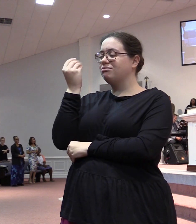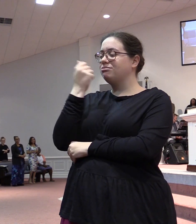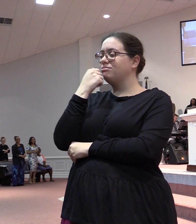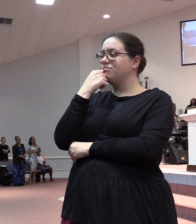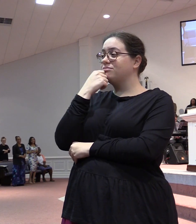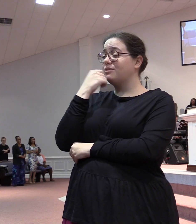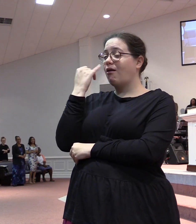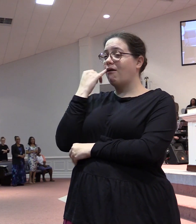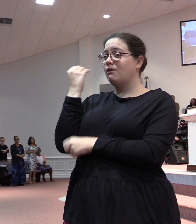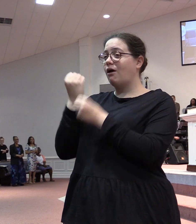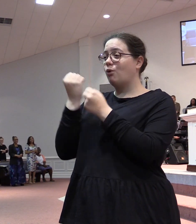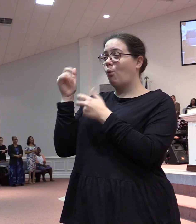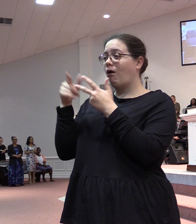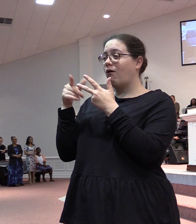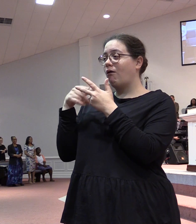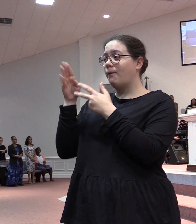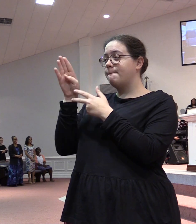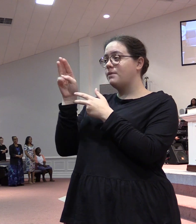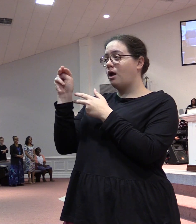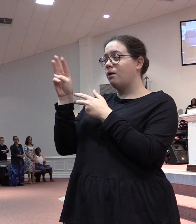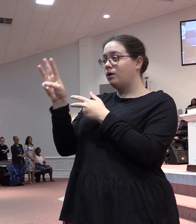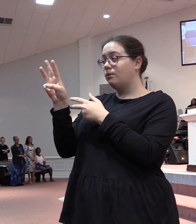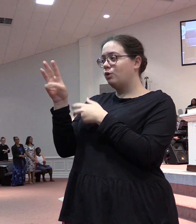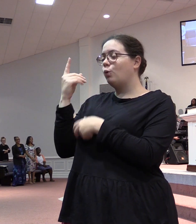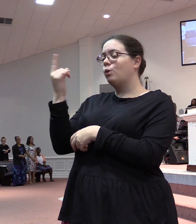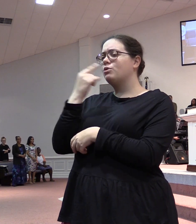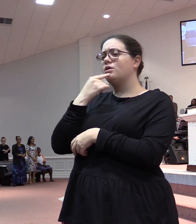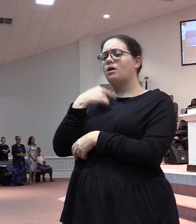said, if I drive that BMW, somebody's going to say,